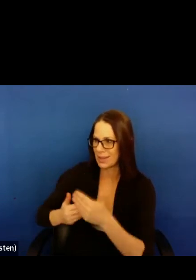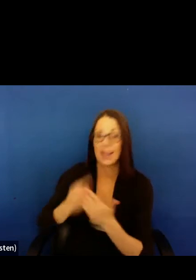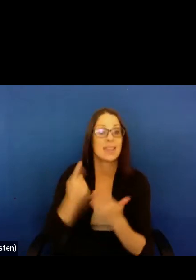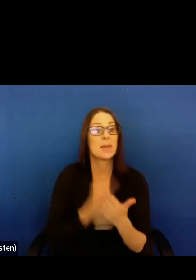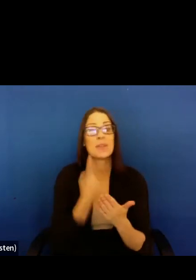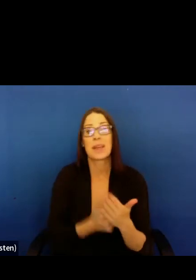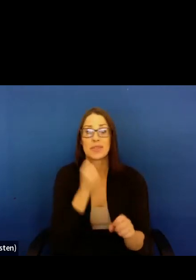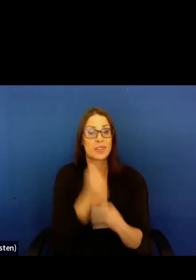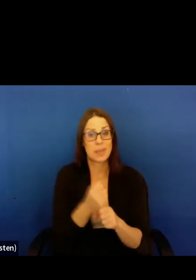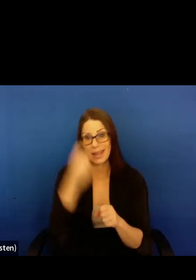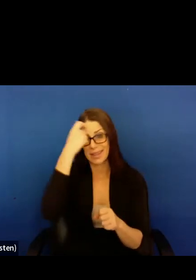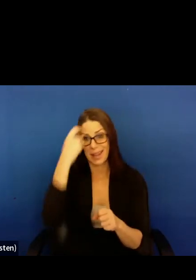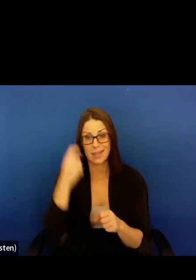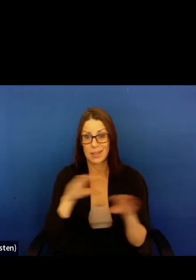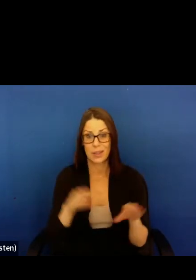just do it.